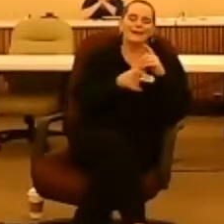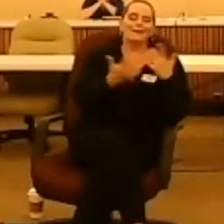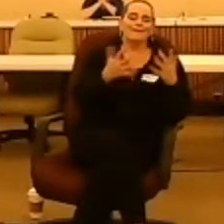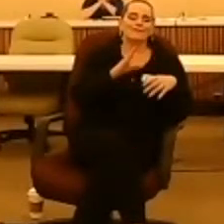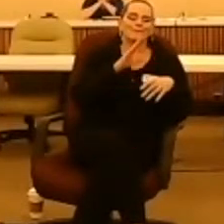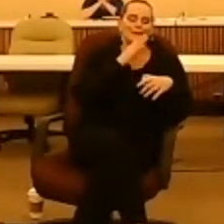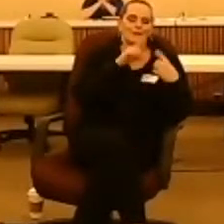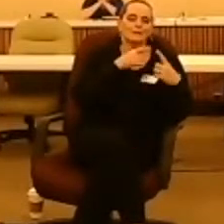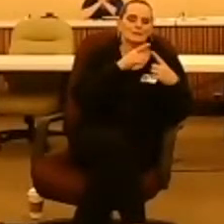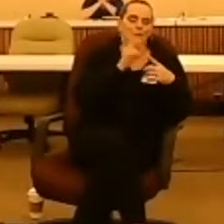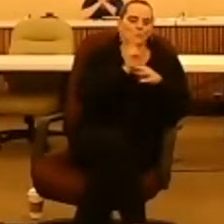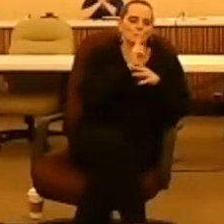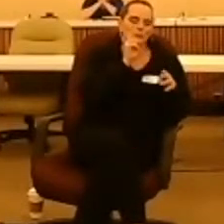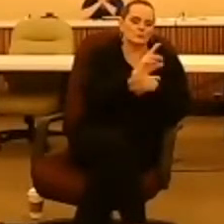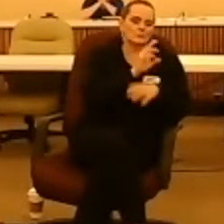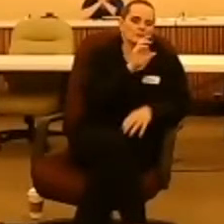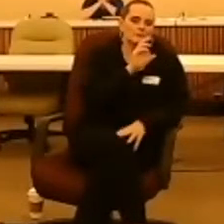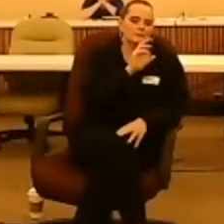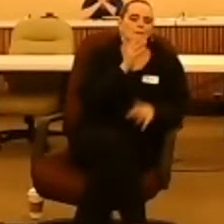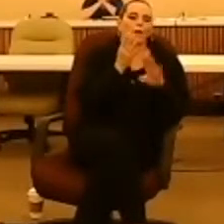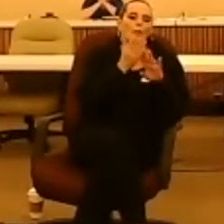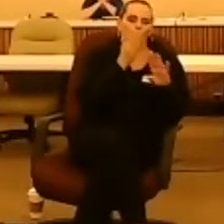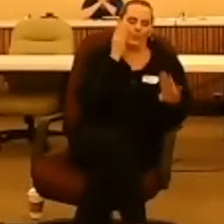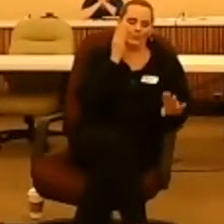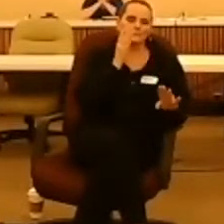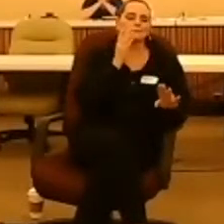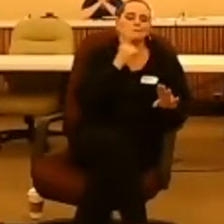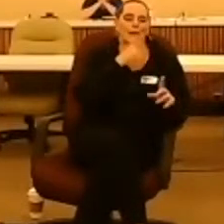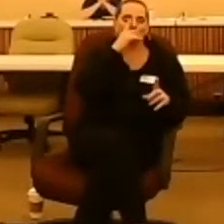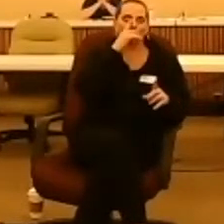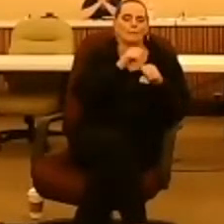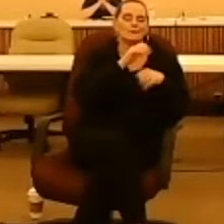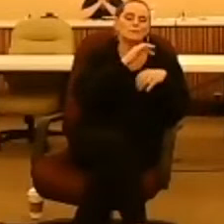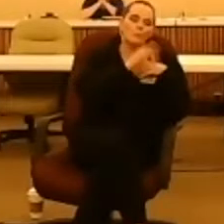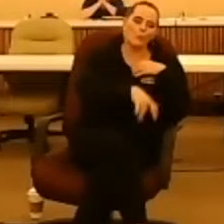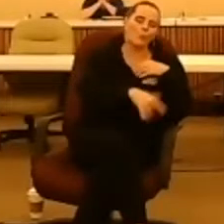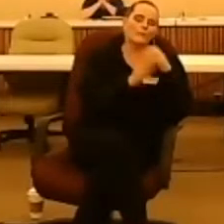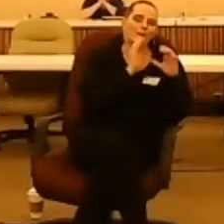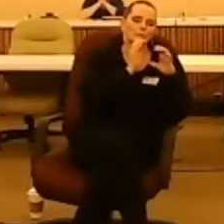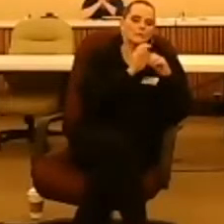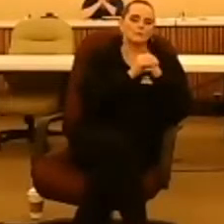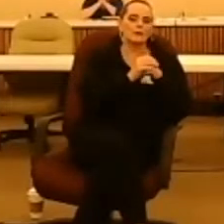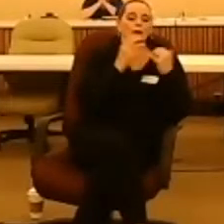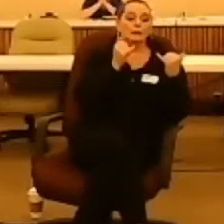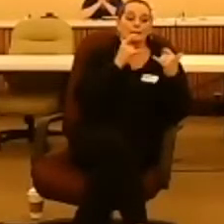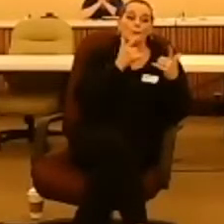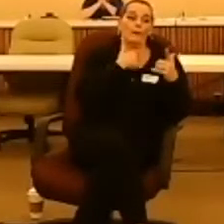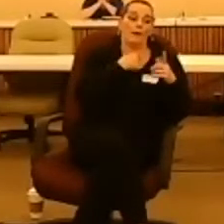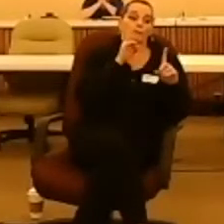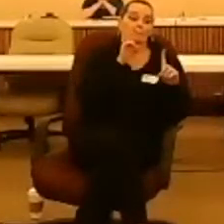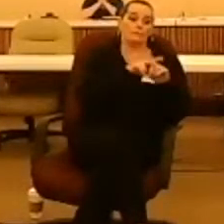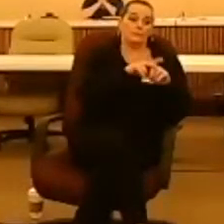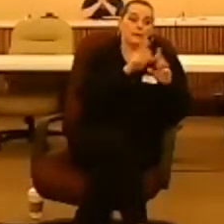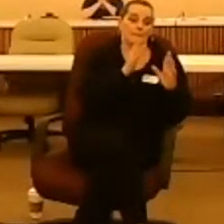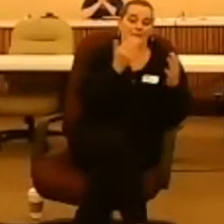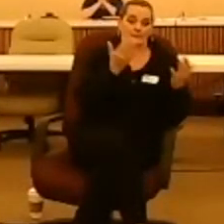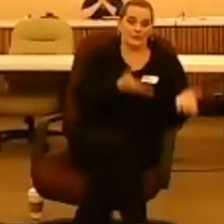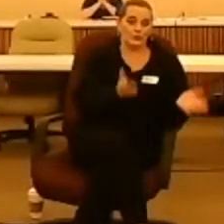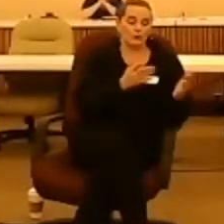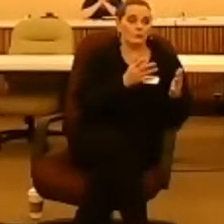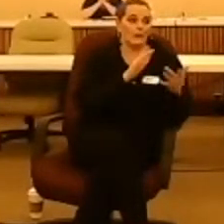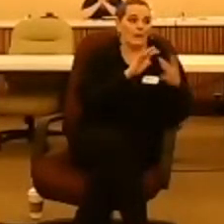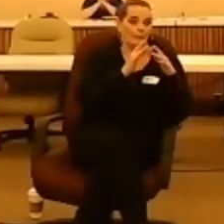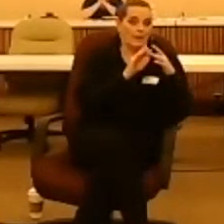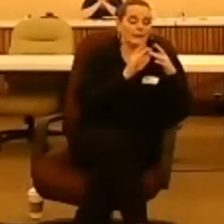using a shuttle. I remember in some of our earlier conversations. Now we do have the applicant here, online